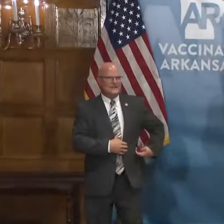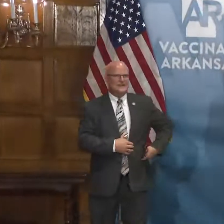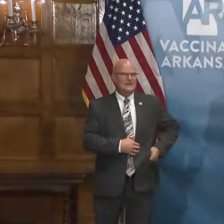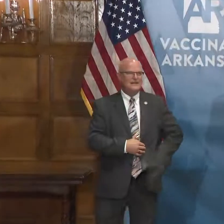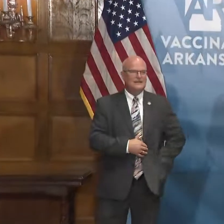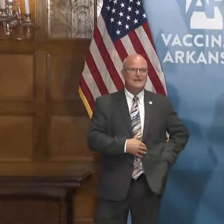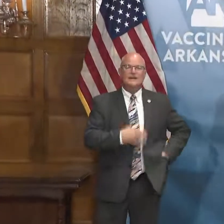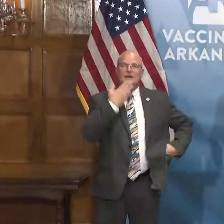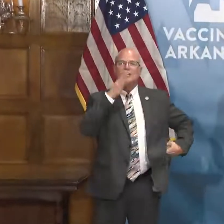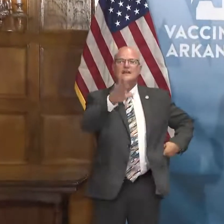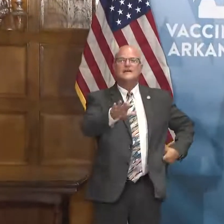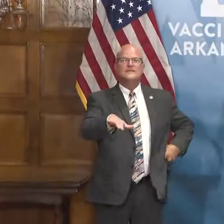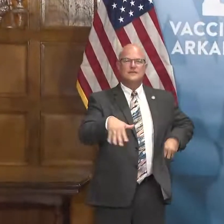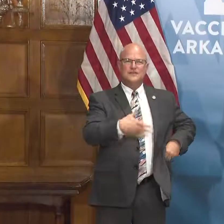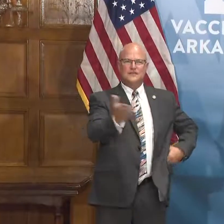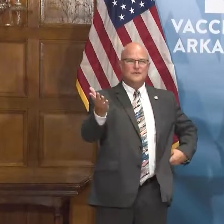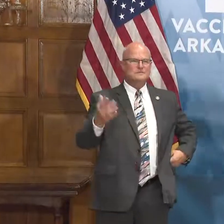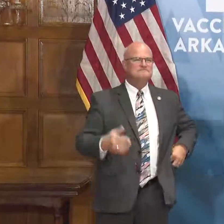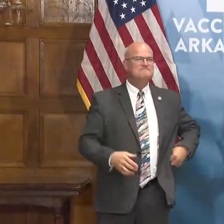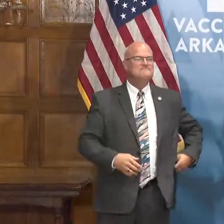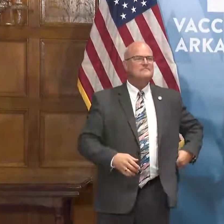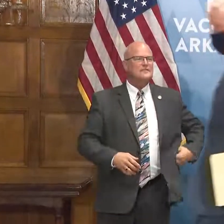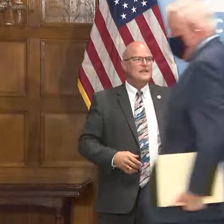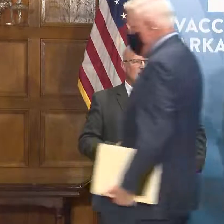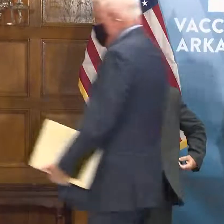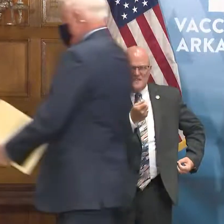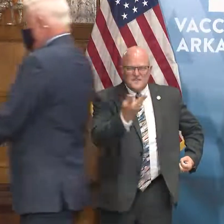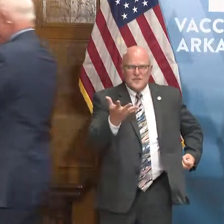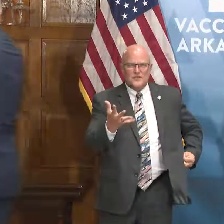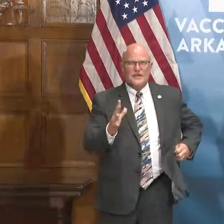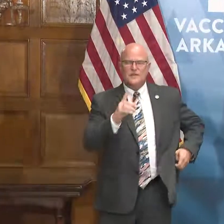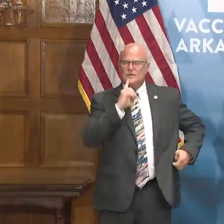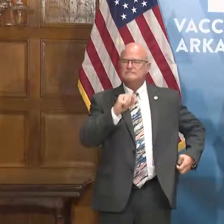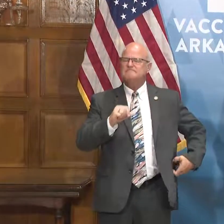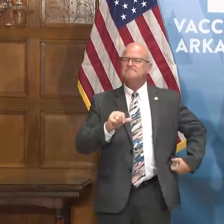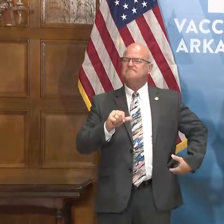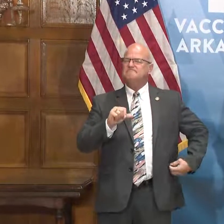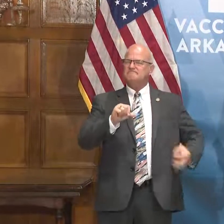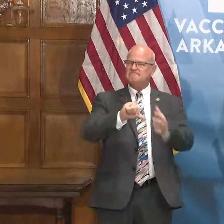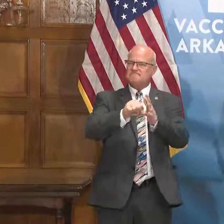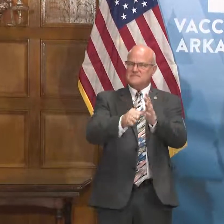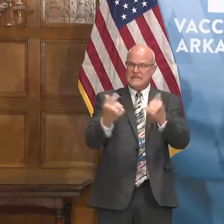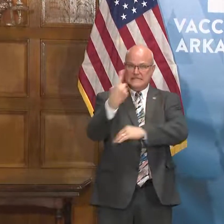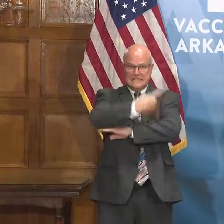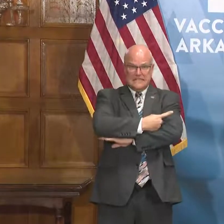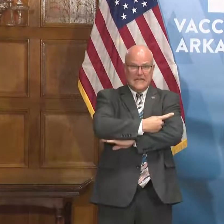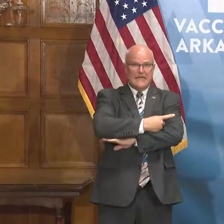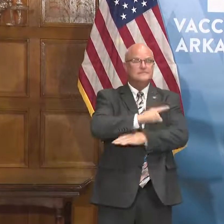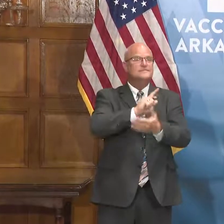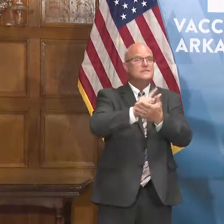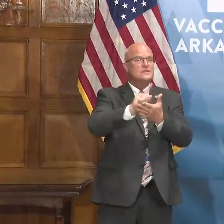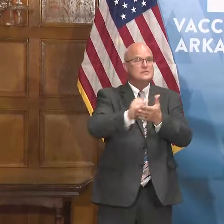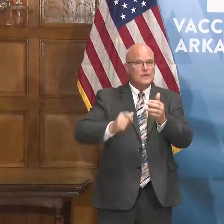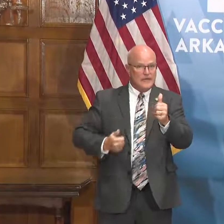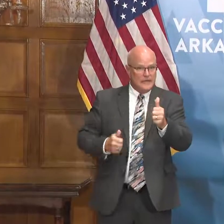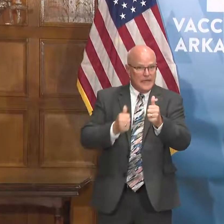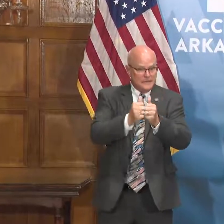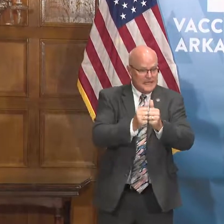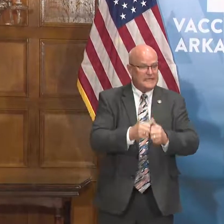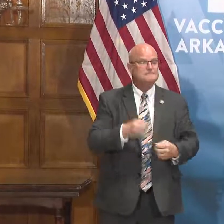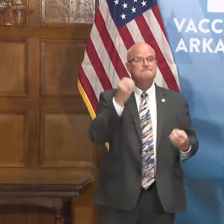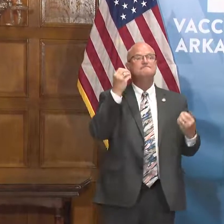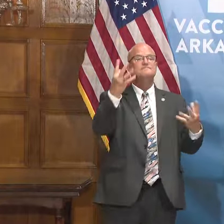Good afternoon to everyone. There's a couple things we want to emphasize today in the weekly update,